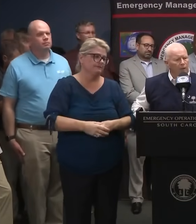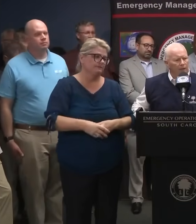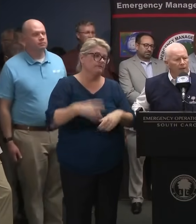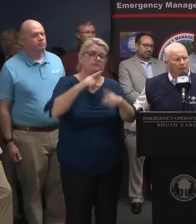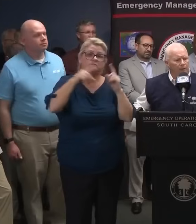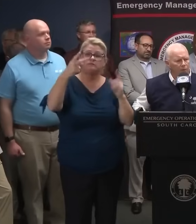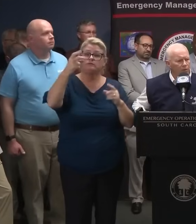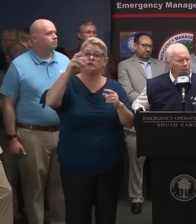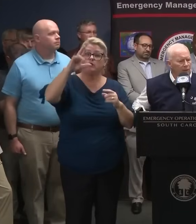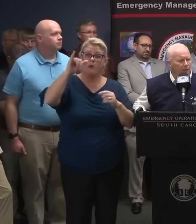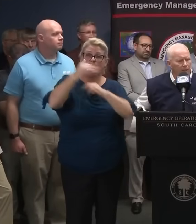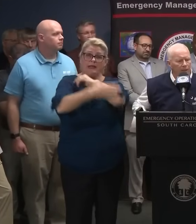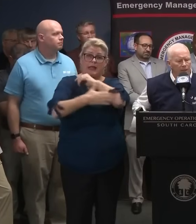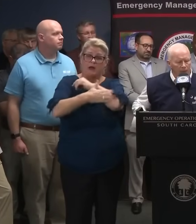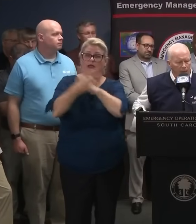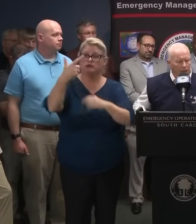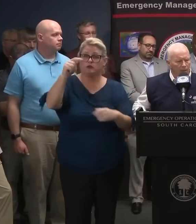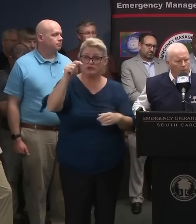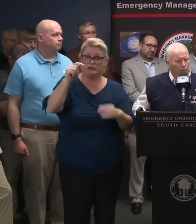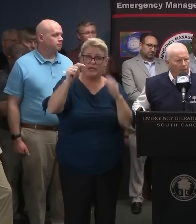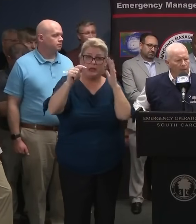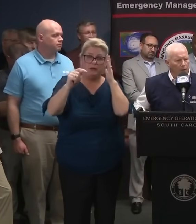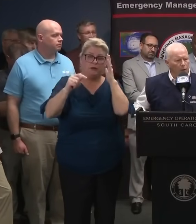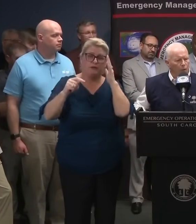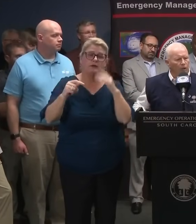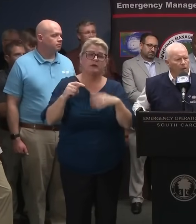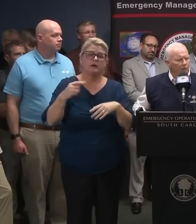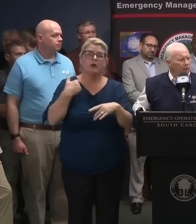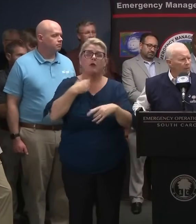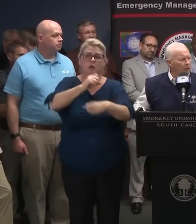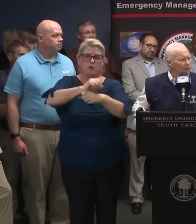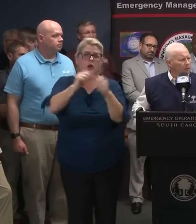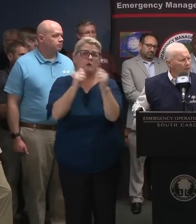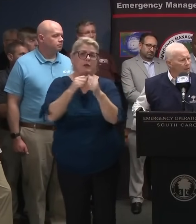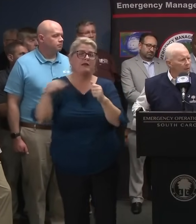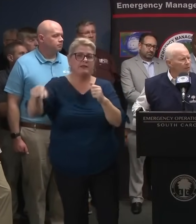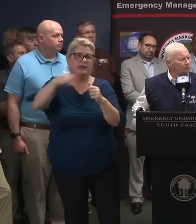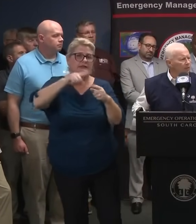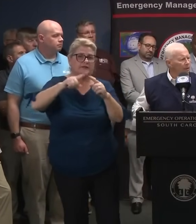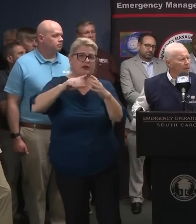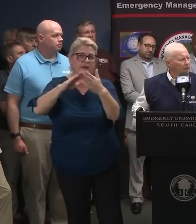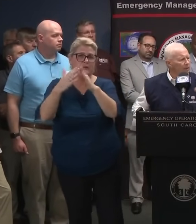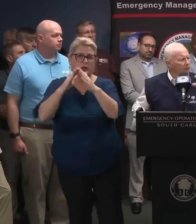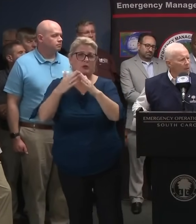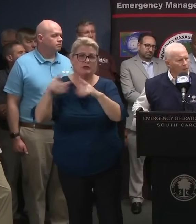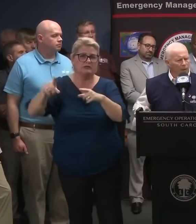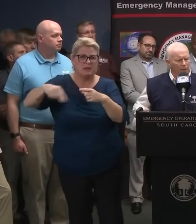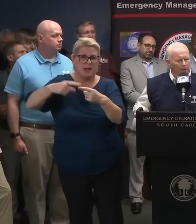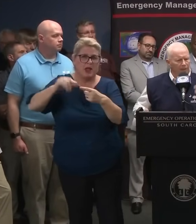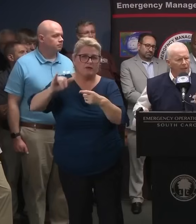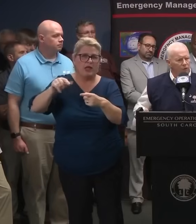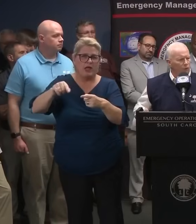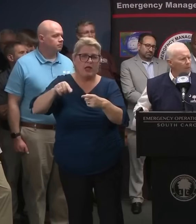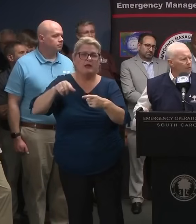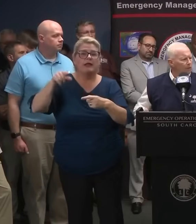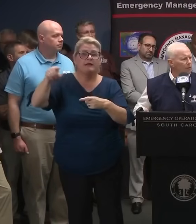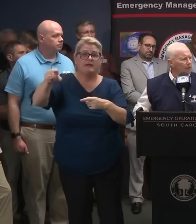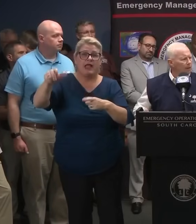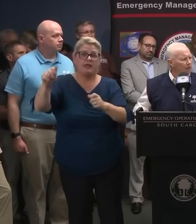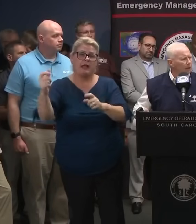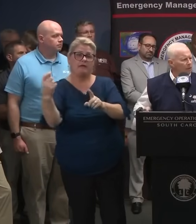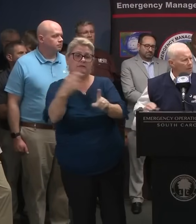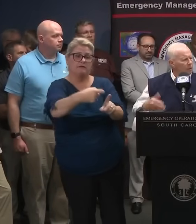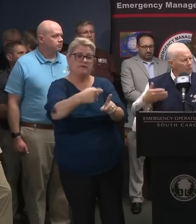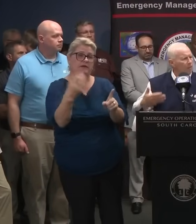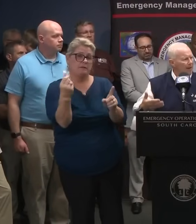But in Horry County, Georgetown County, we are working with the communities in each of those areas where they contribute a certain